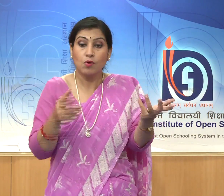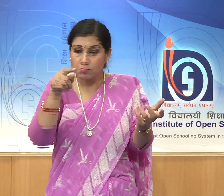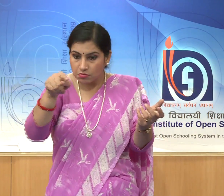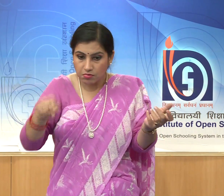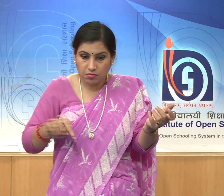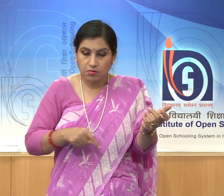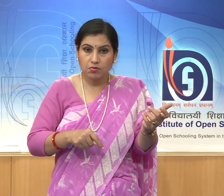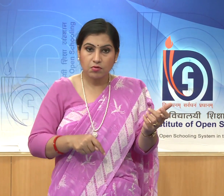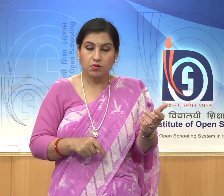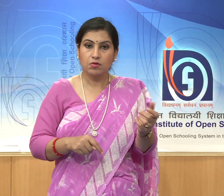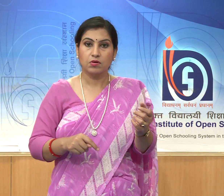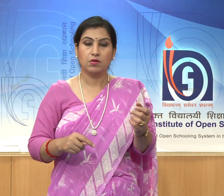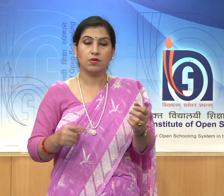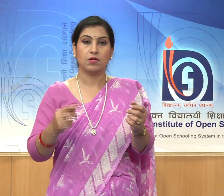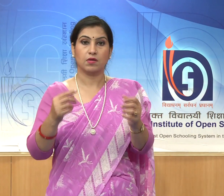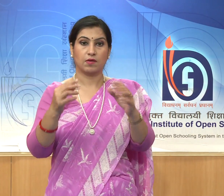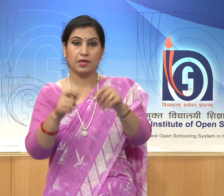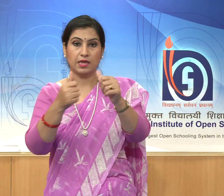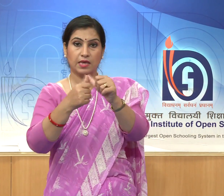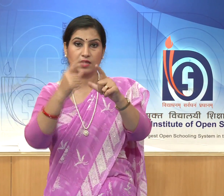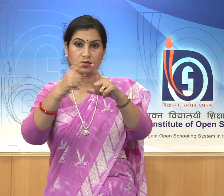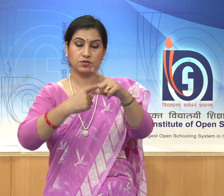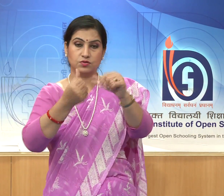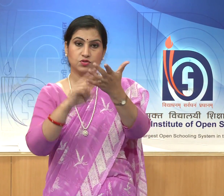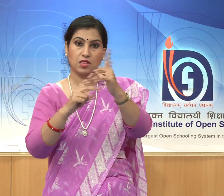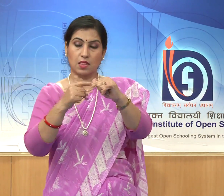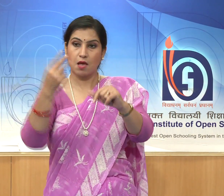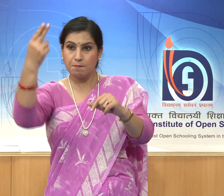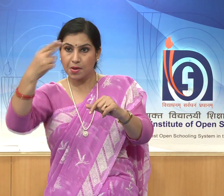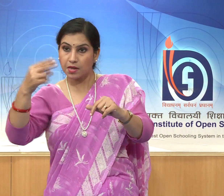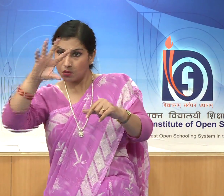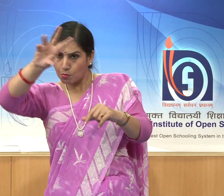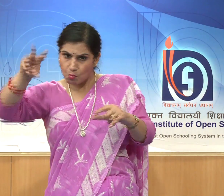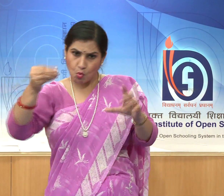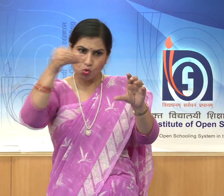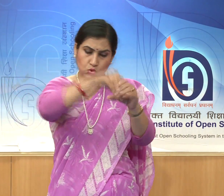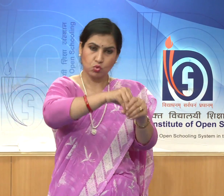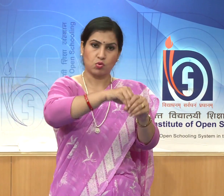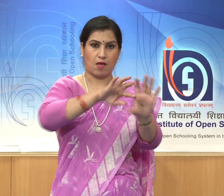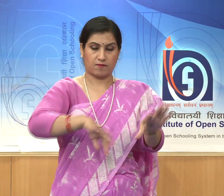of folk paintings and Ajanta paintings, while